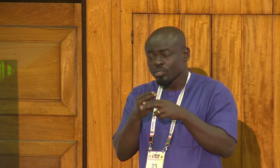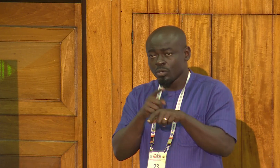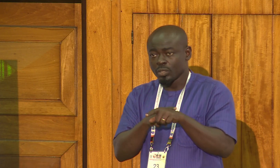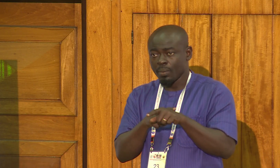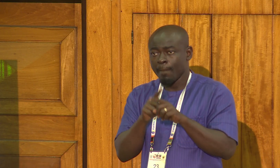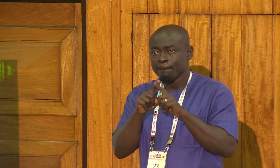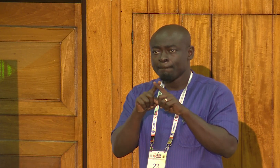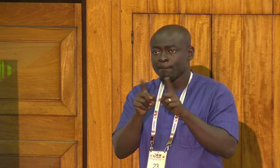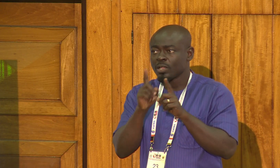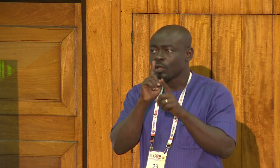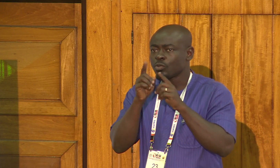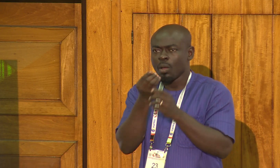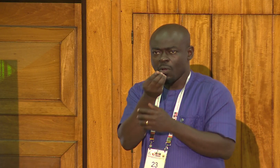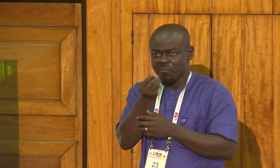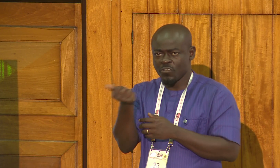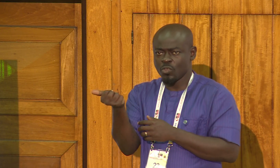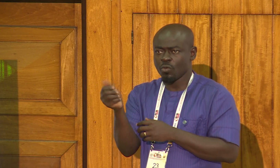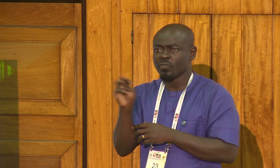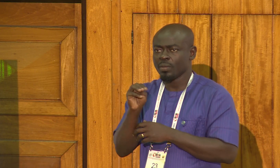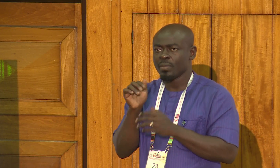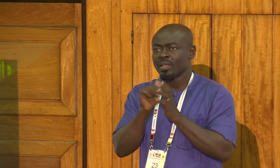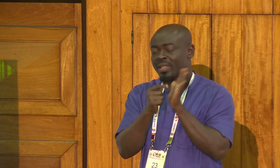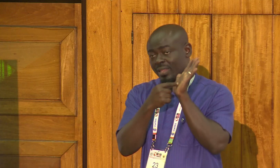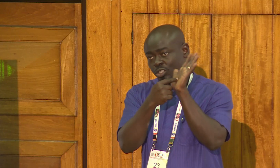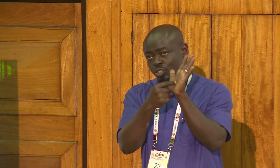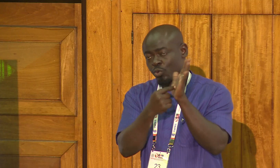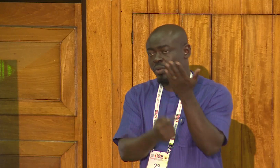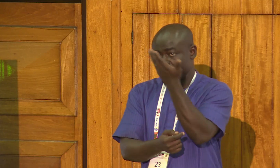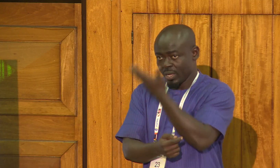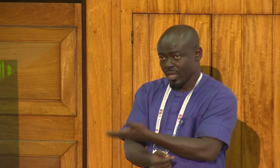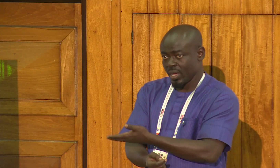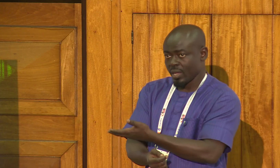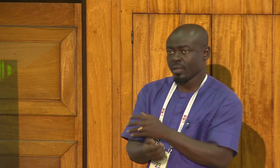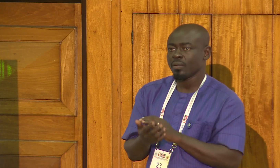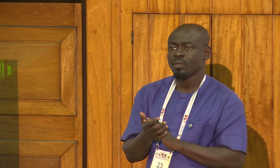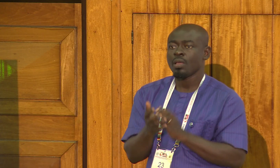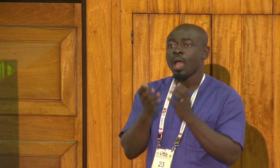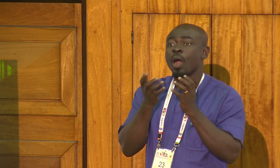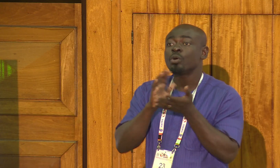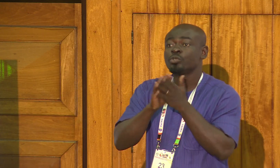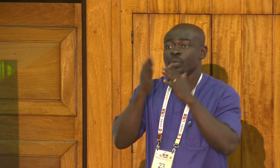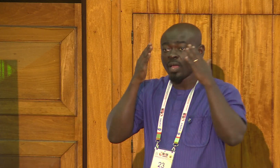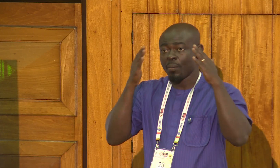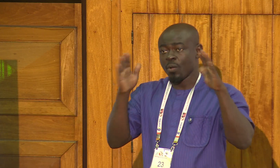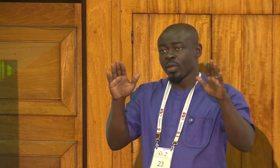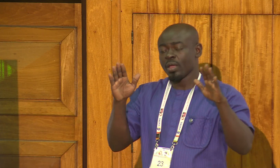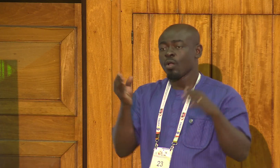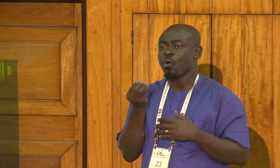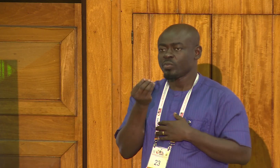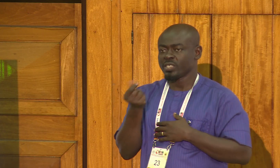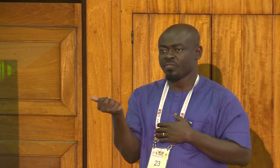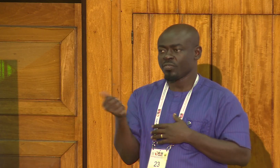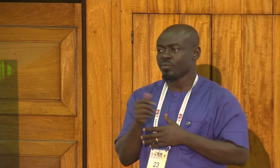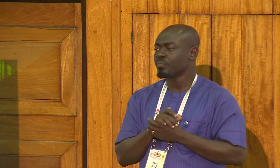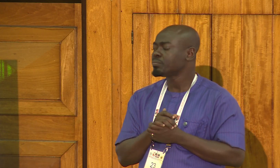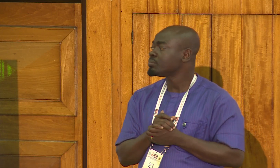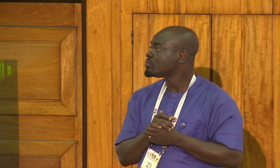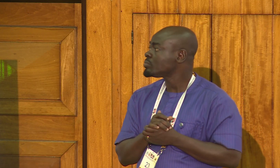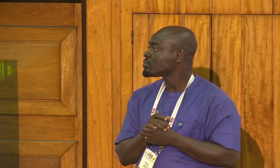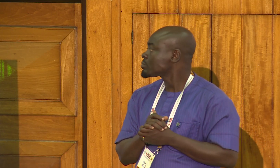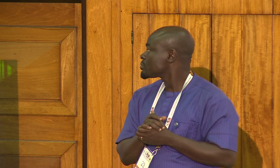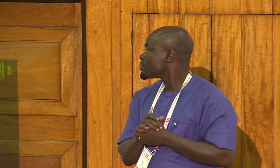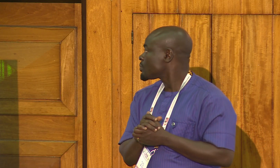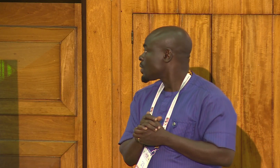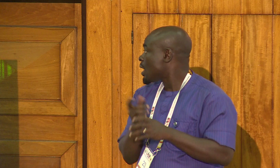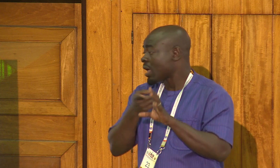speak about a few of them, which are highlighted here, but I want to make you aware of quite a few. I'll start with the